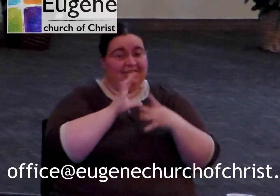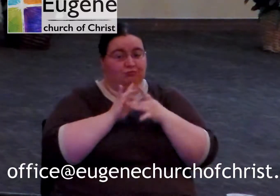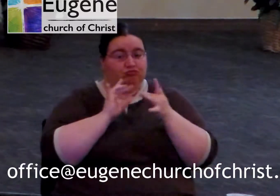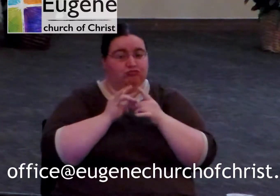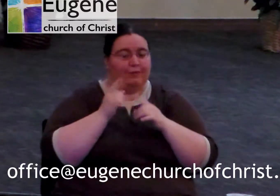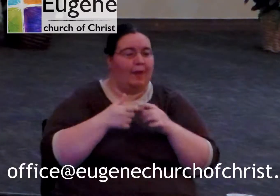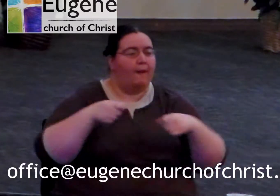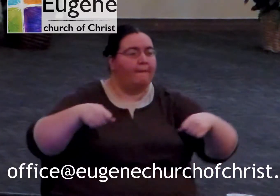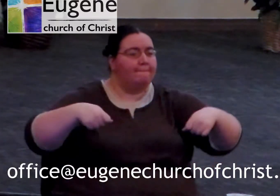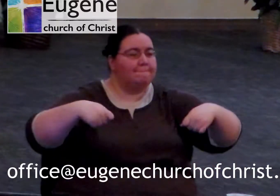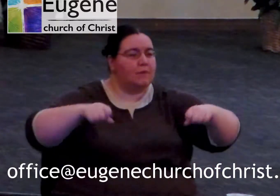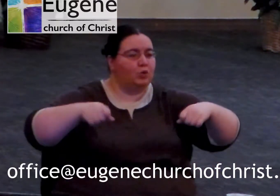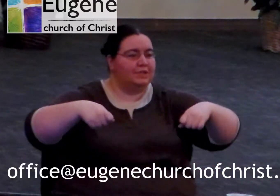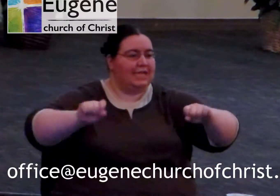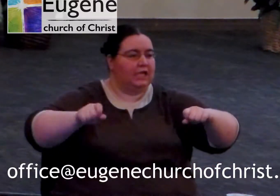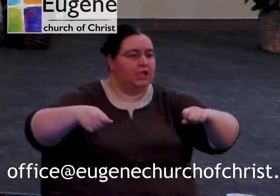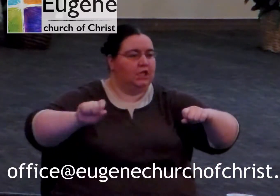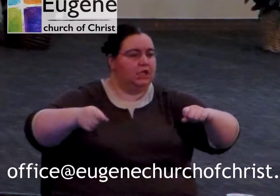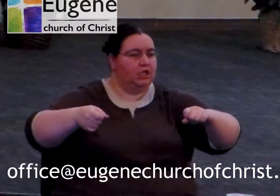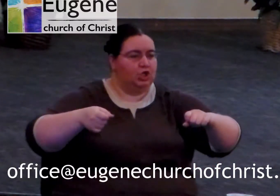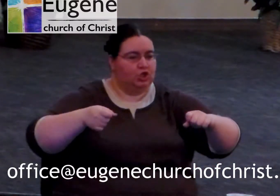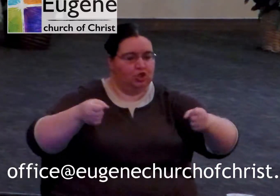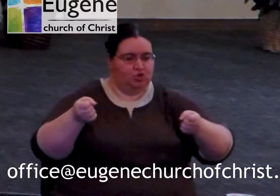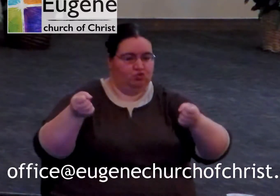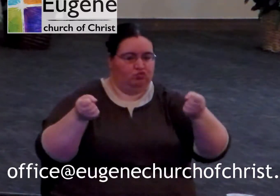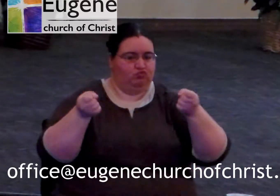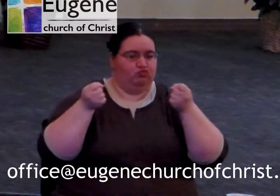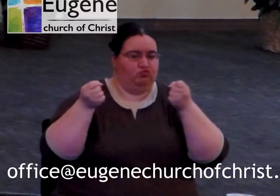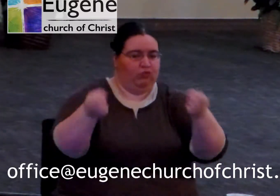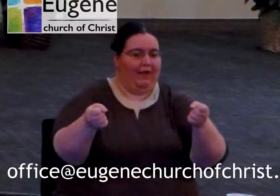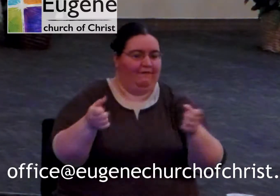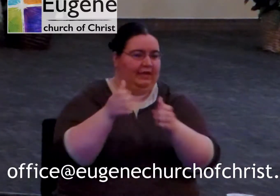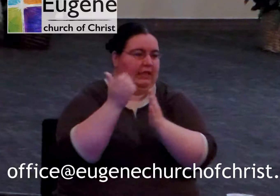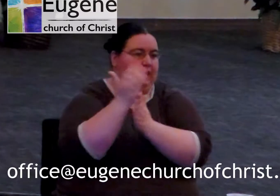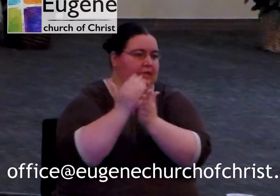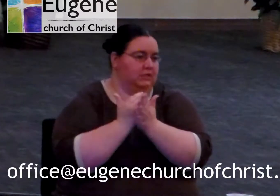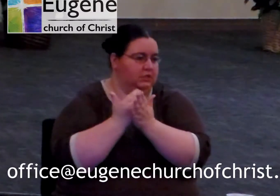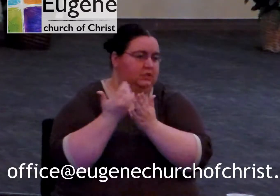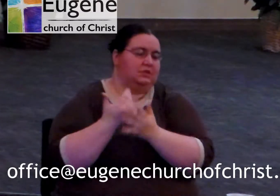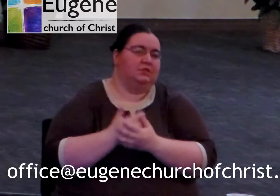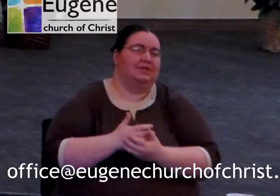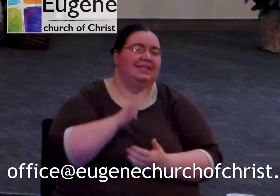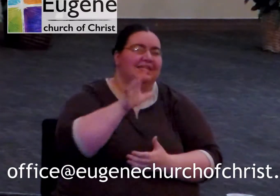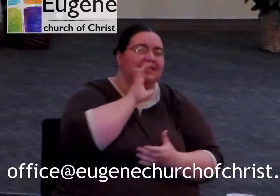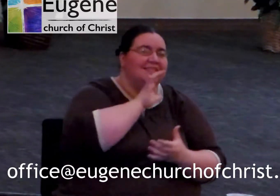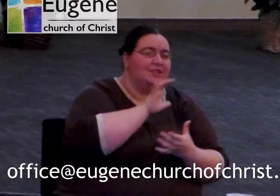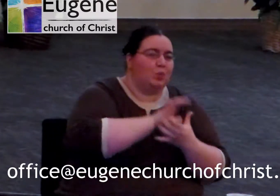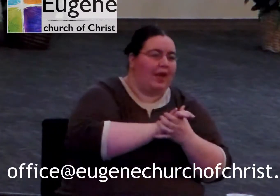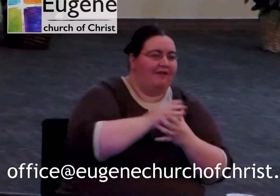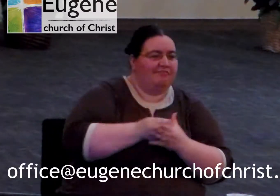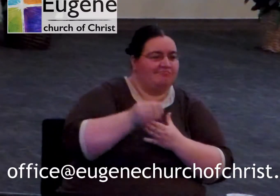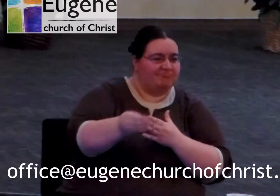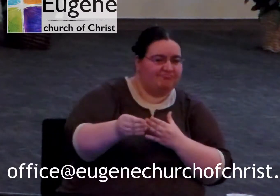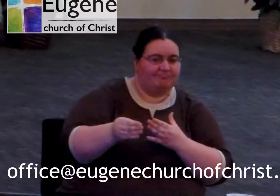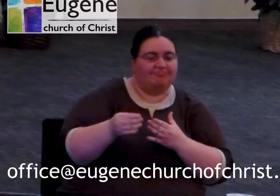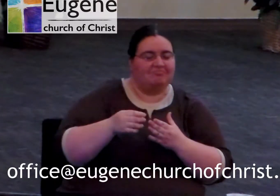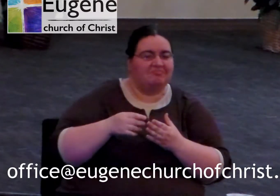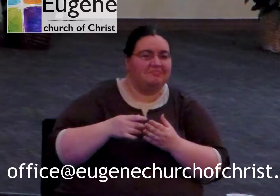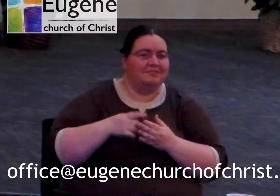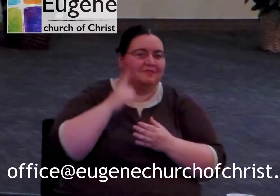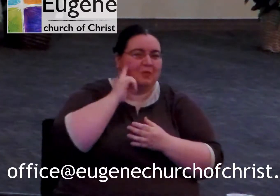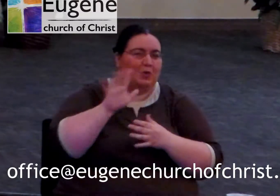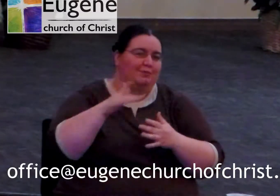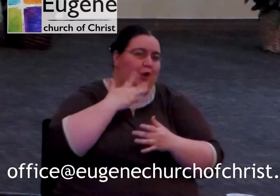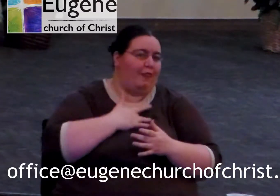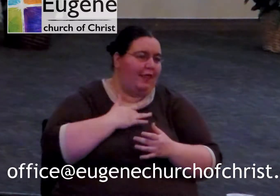him some for his birthday or an anniversary or something, because he was going to get a motorcycle, and so he went. And in the parking lot where he was going to